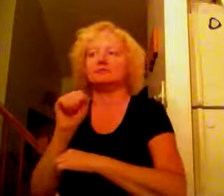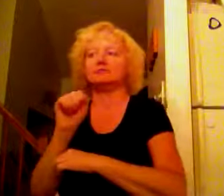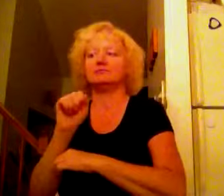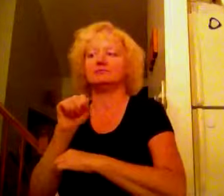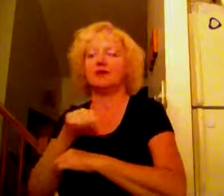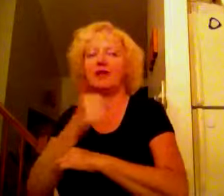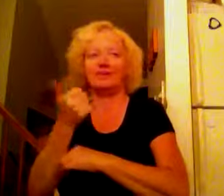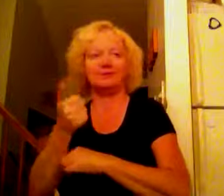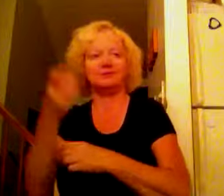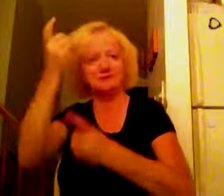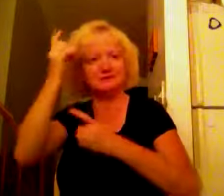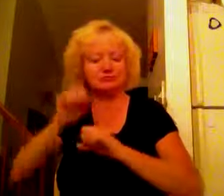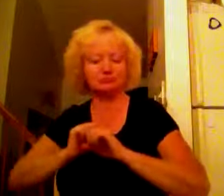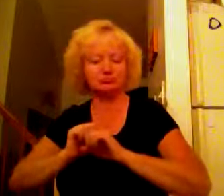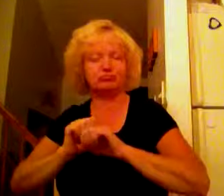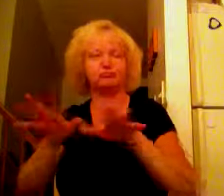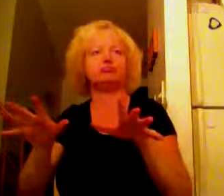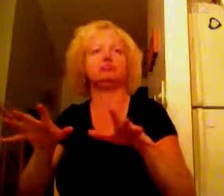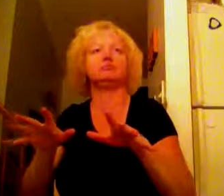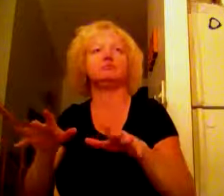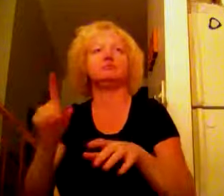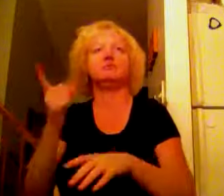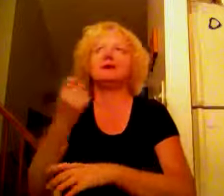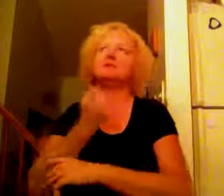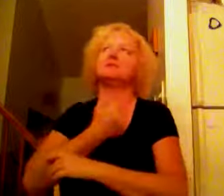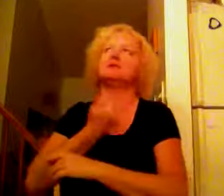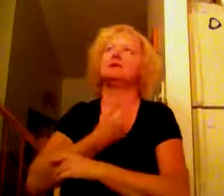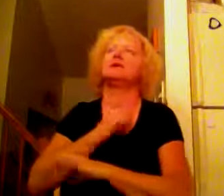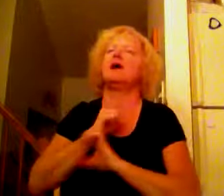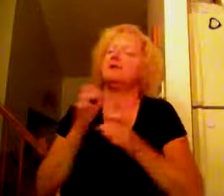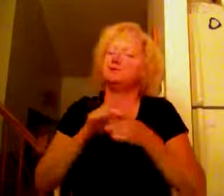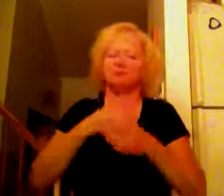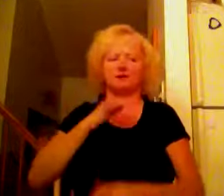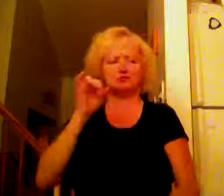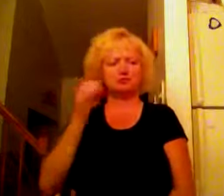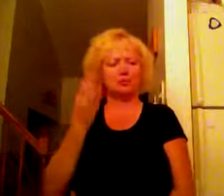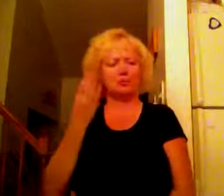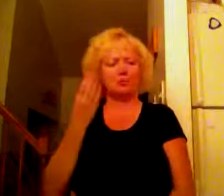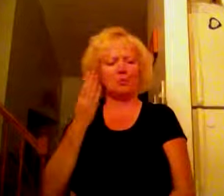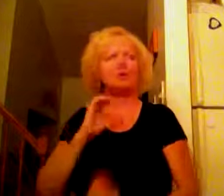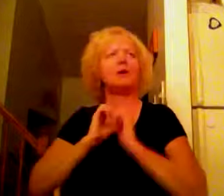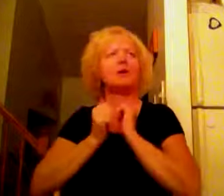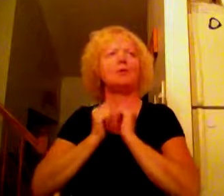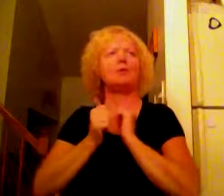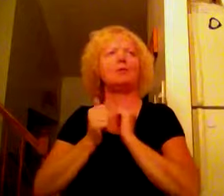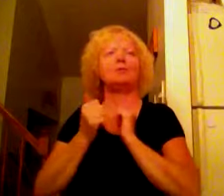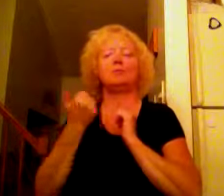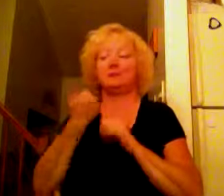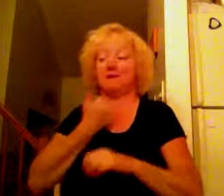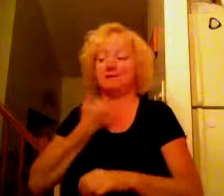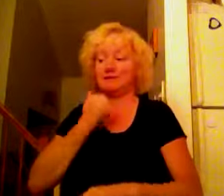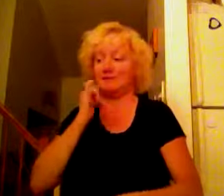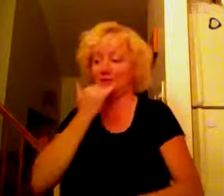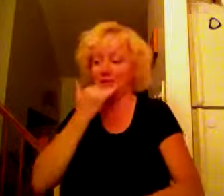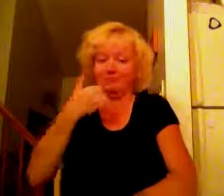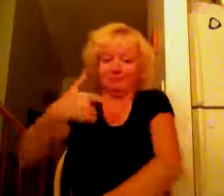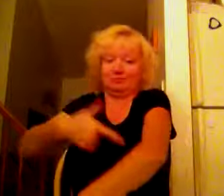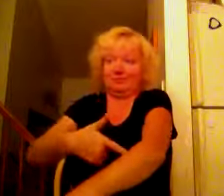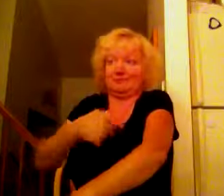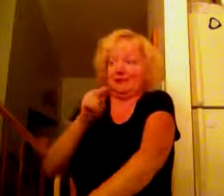asking yourself, what does this have to do with my job? I myself was stuck with the needle. Of course, the first thing I thought of was